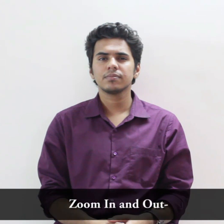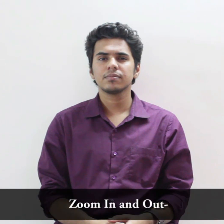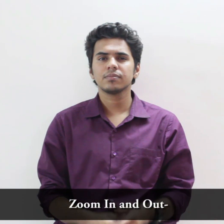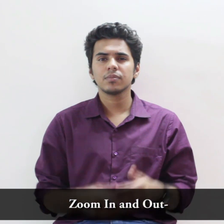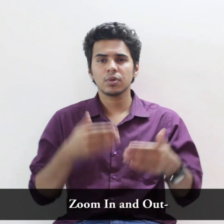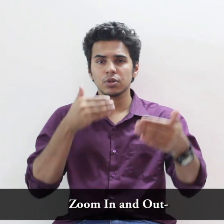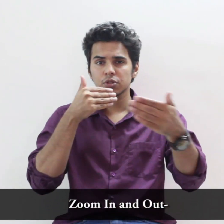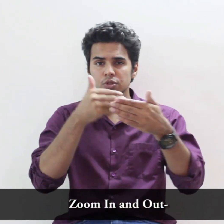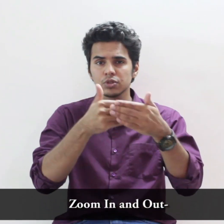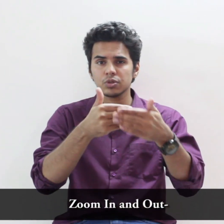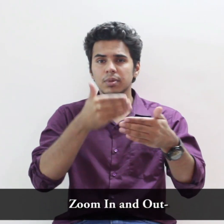Zoom in and zoom out.